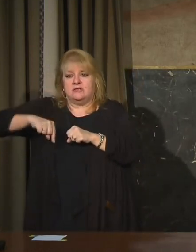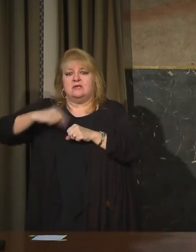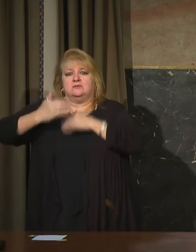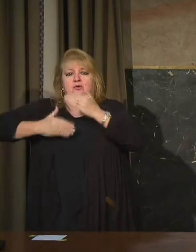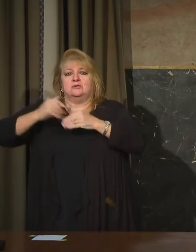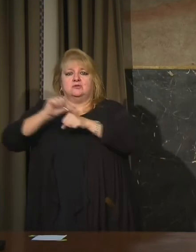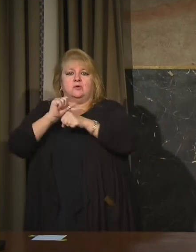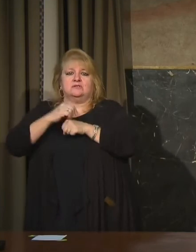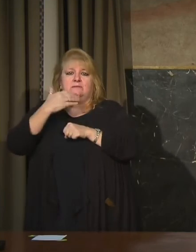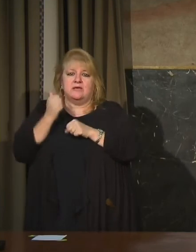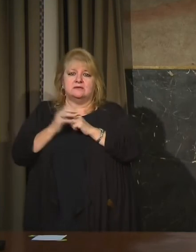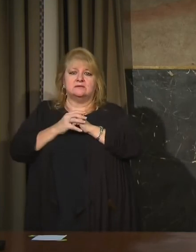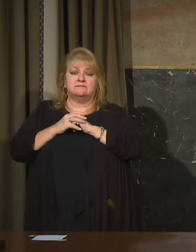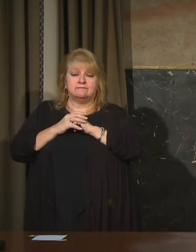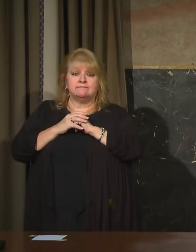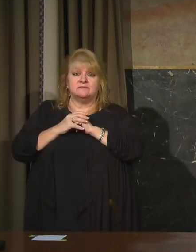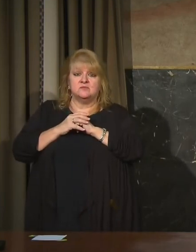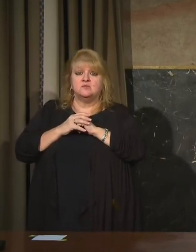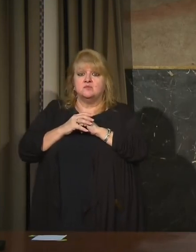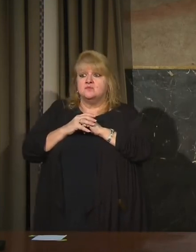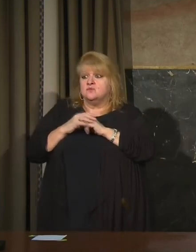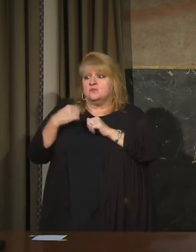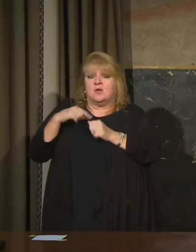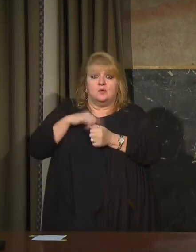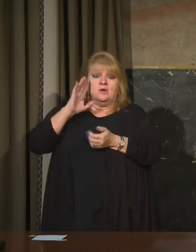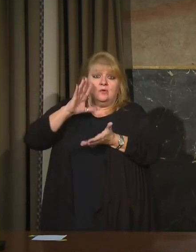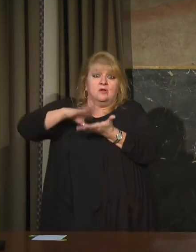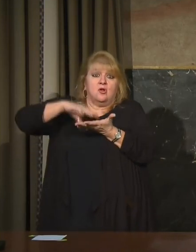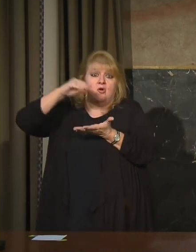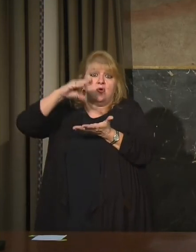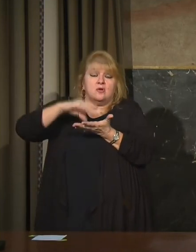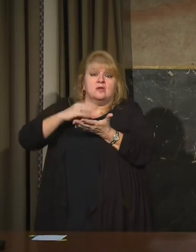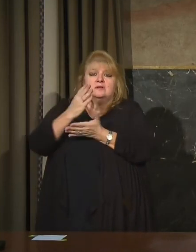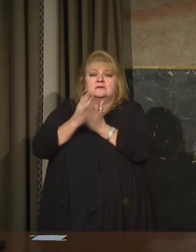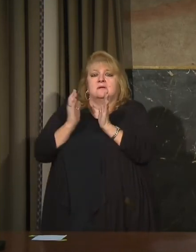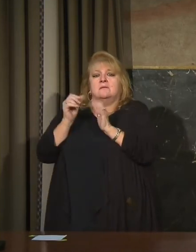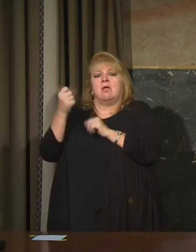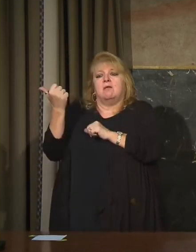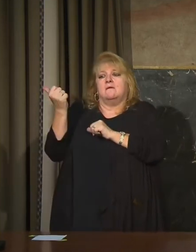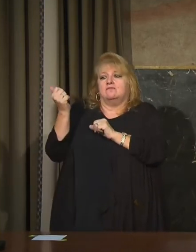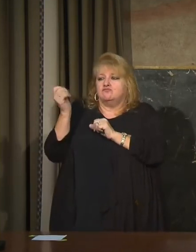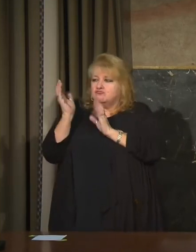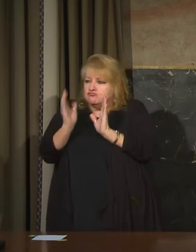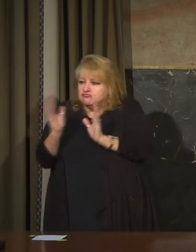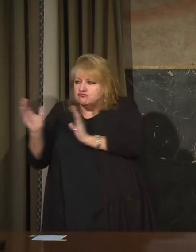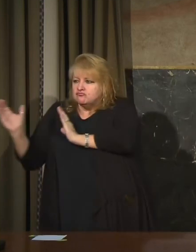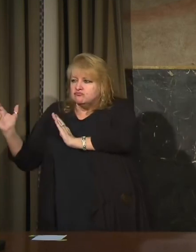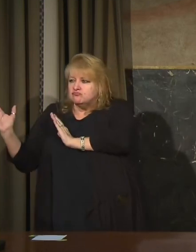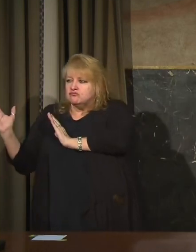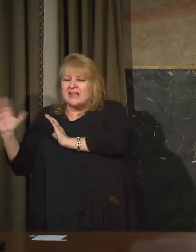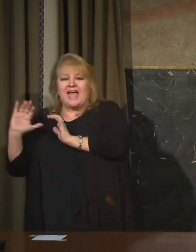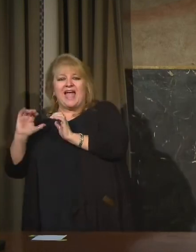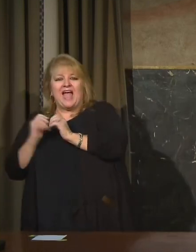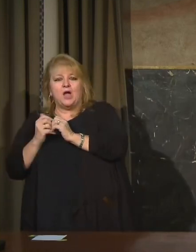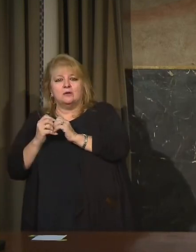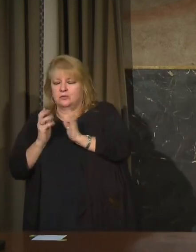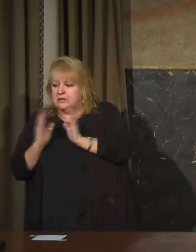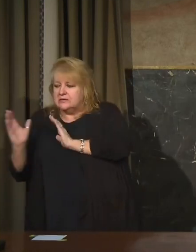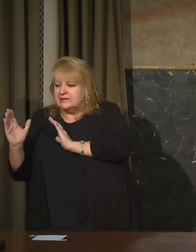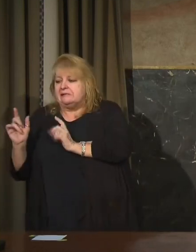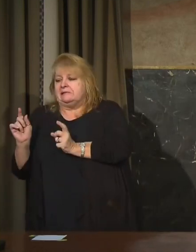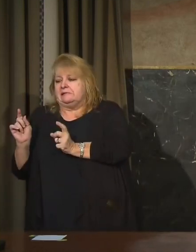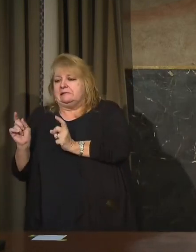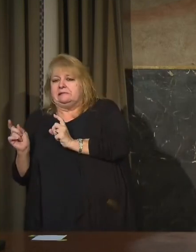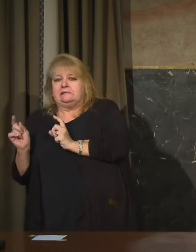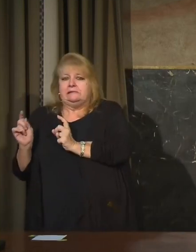And yes, we are going to learn from certain strategies that how to do things better, and we will incorporate